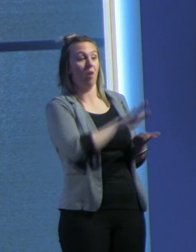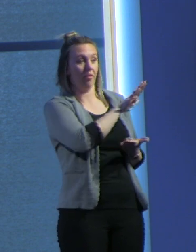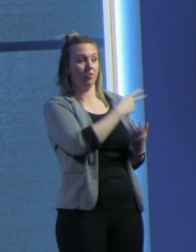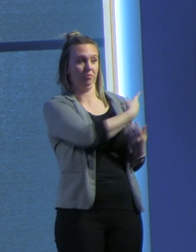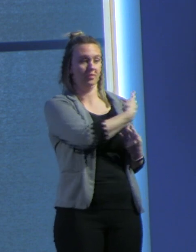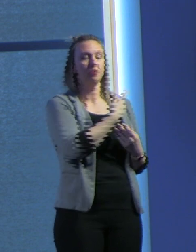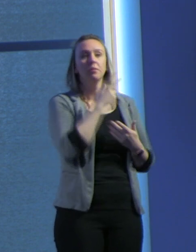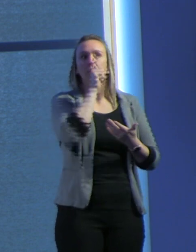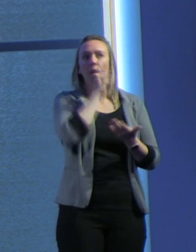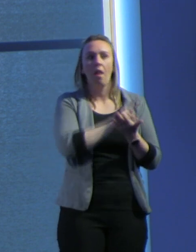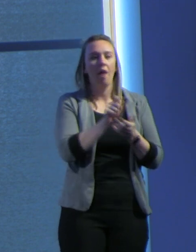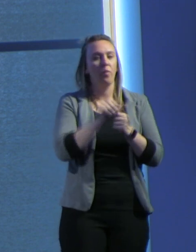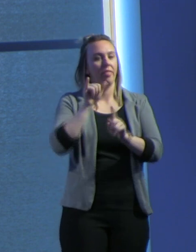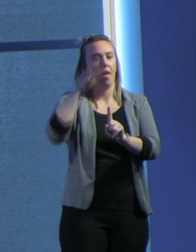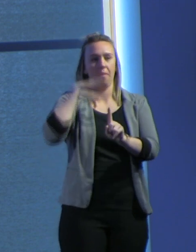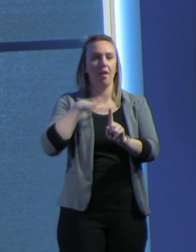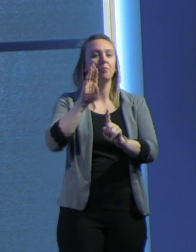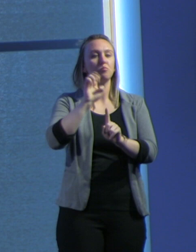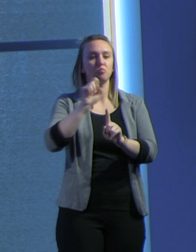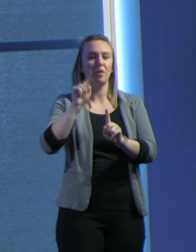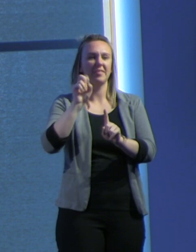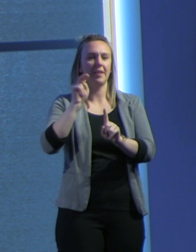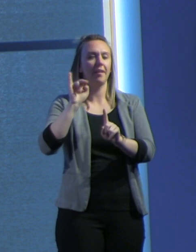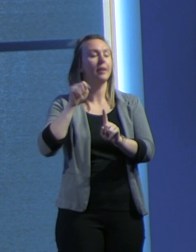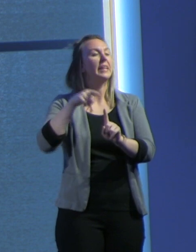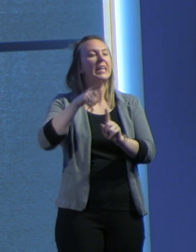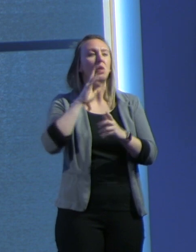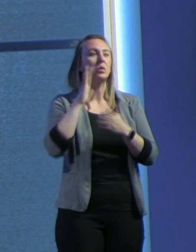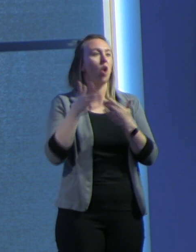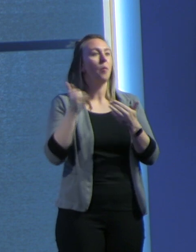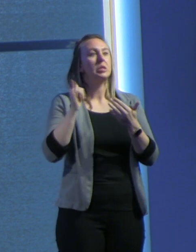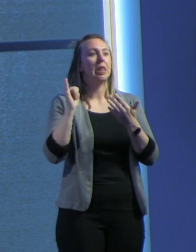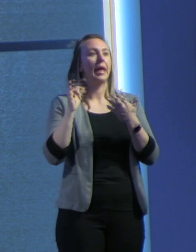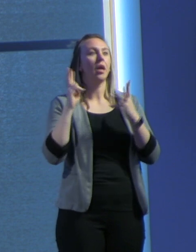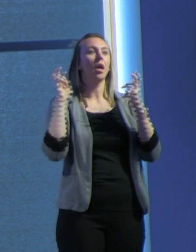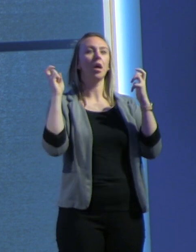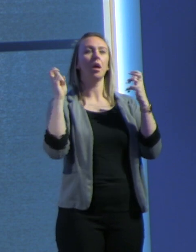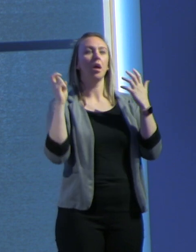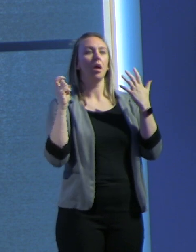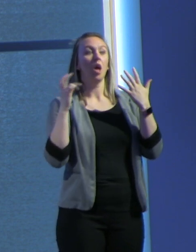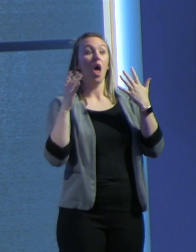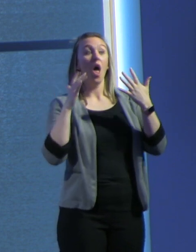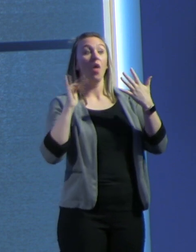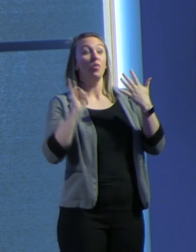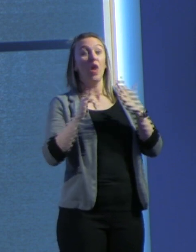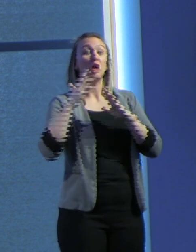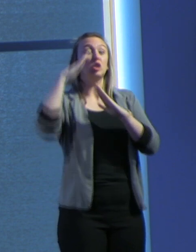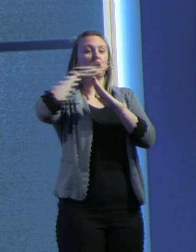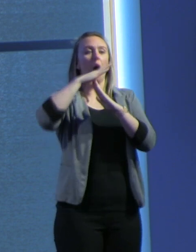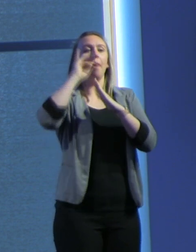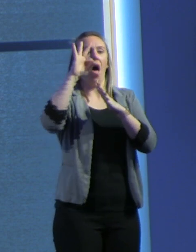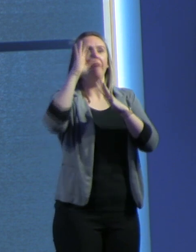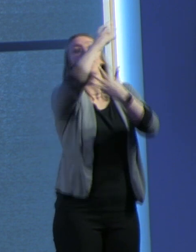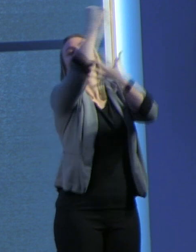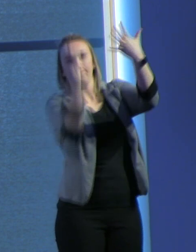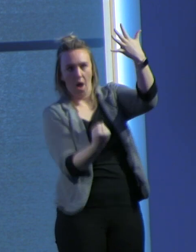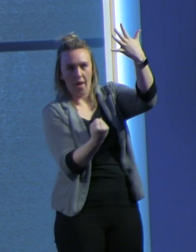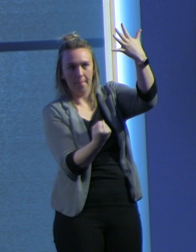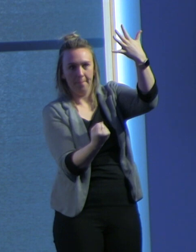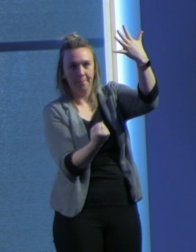and he was at the place in his career where he was sort of at like the top of the bottom, you know, like he was like playing little